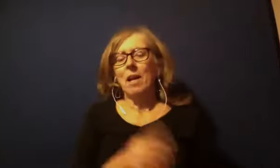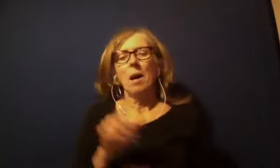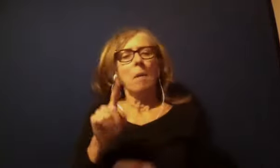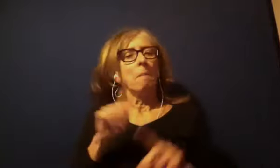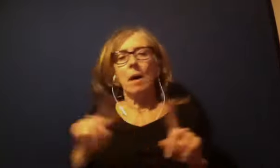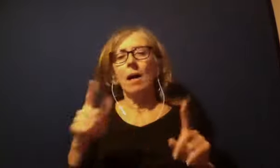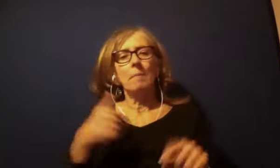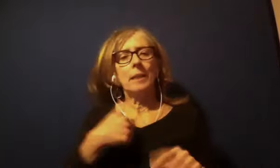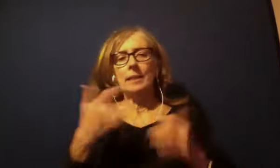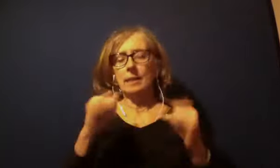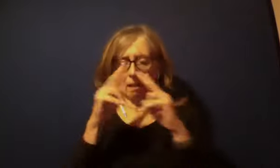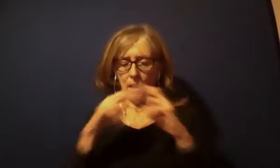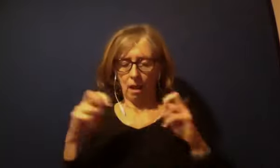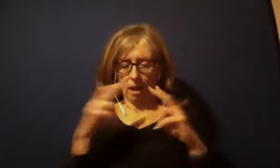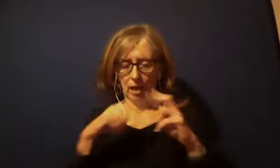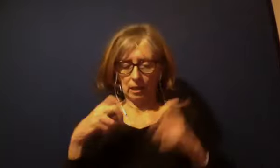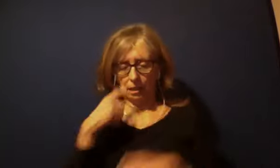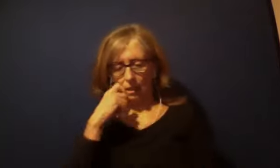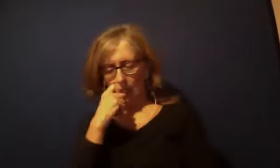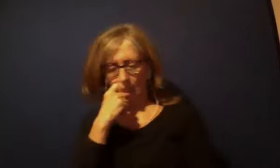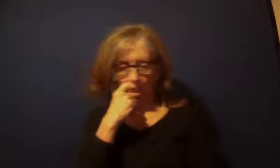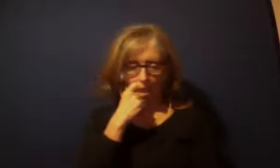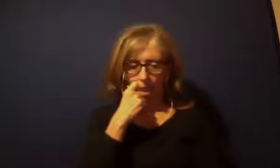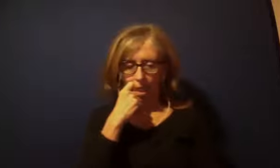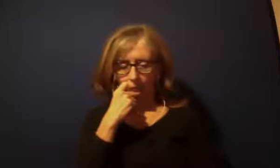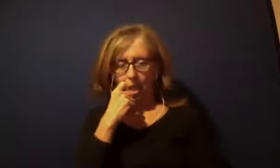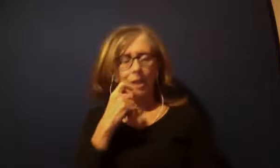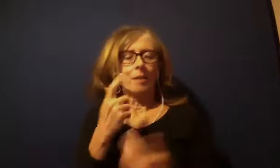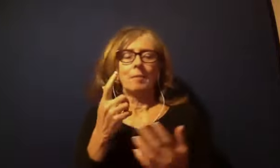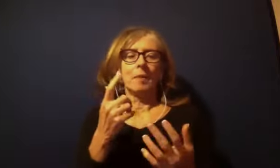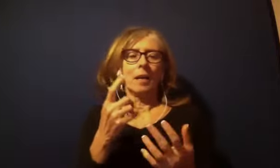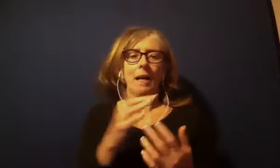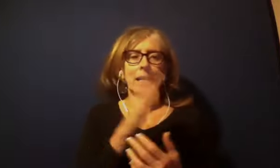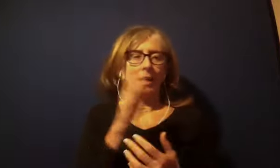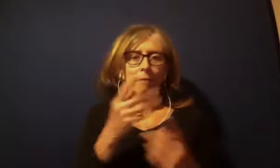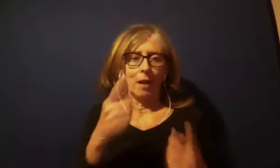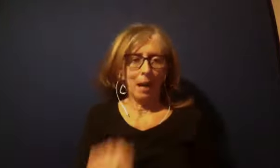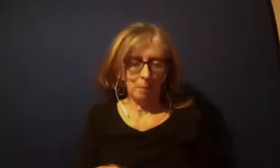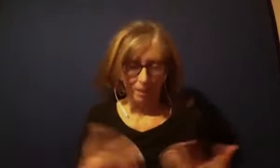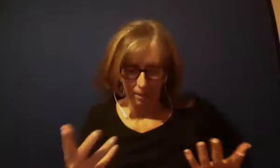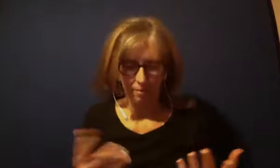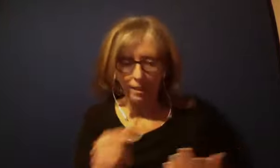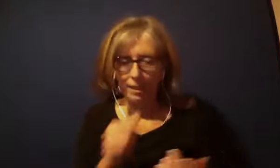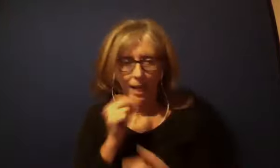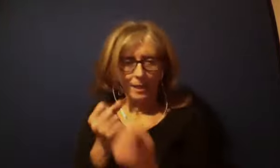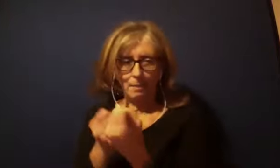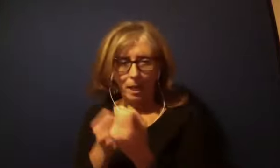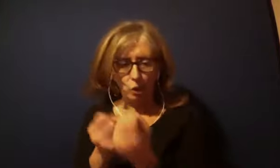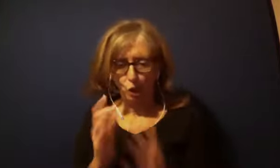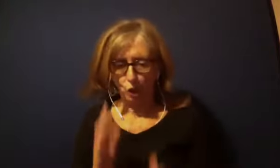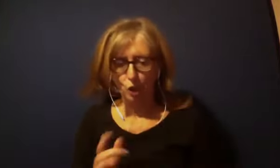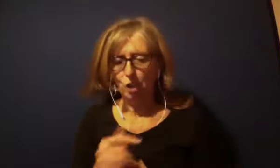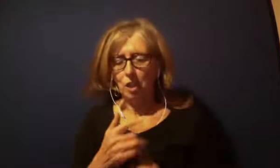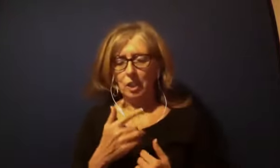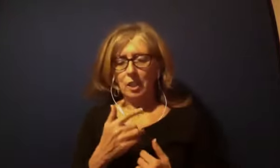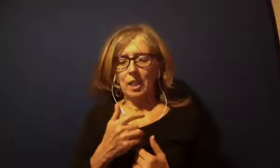And there was, a few people I got approached by and stuff like that, but it never came to fruition for whatever reason. And I really think now that, I just didn't have enough